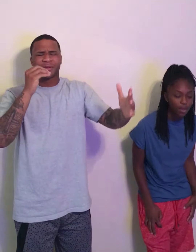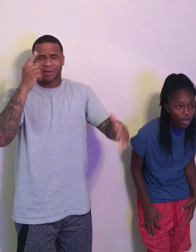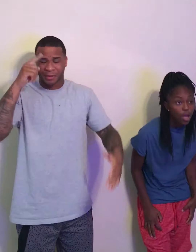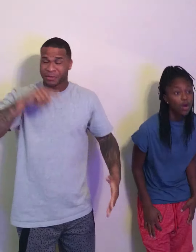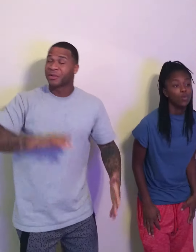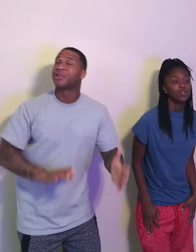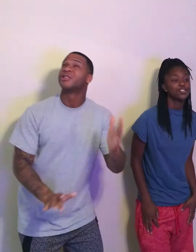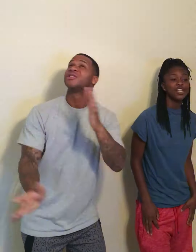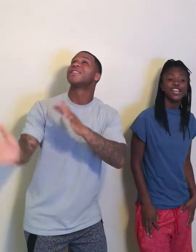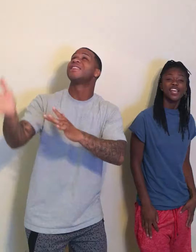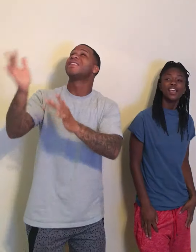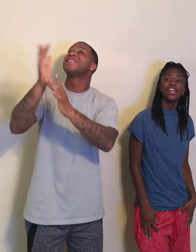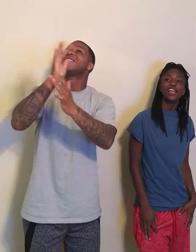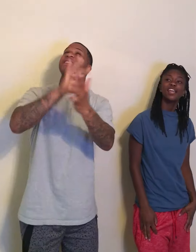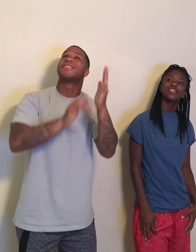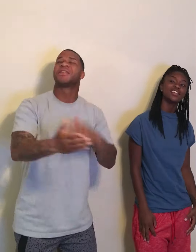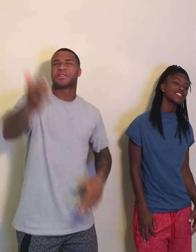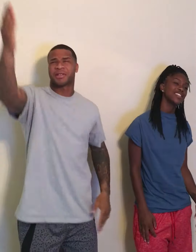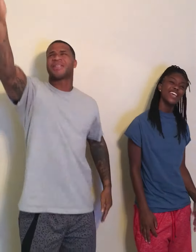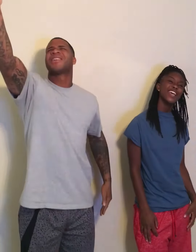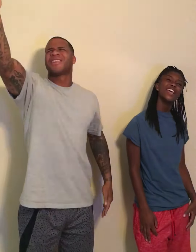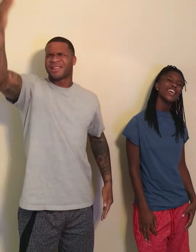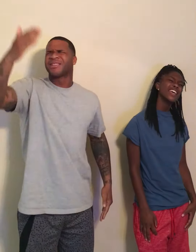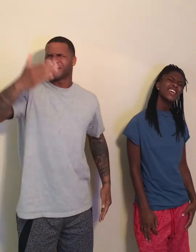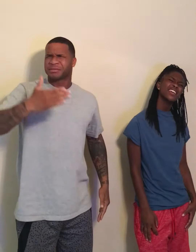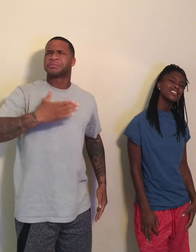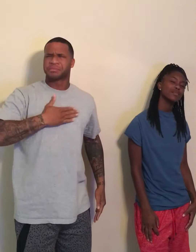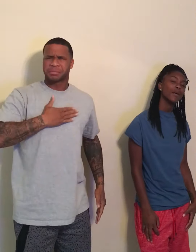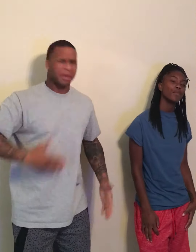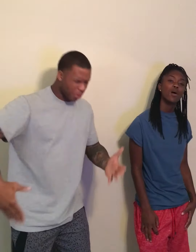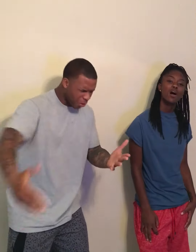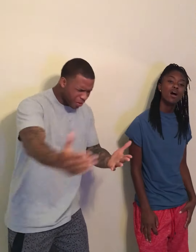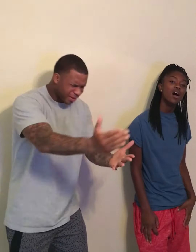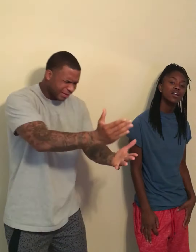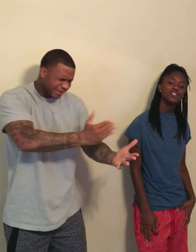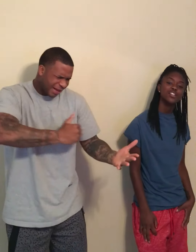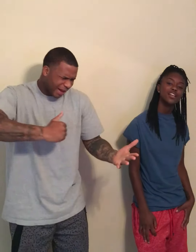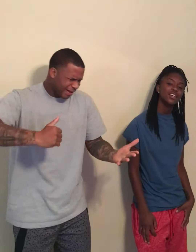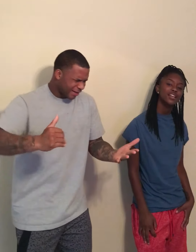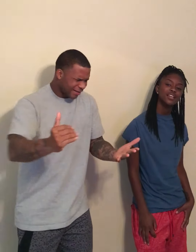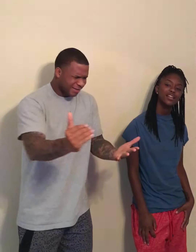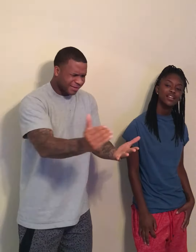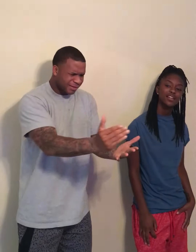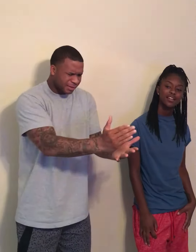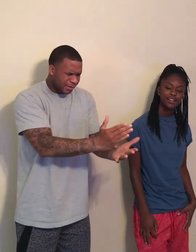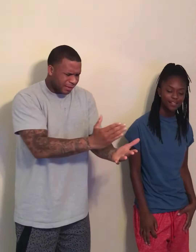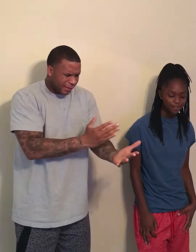Well, Jesus is my portion.